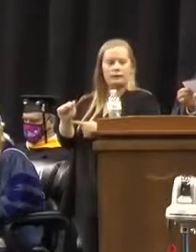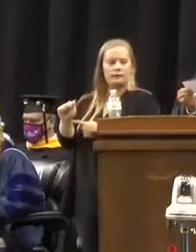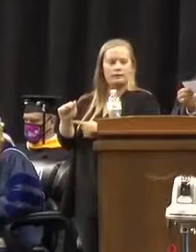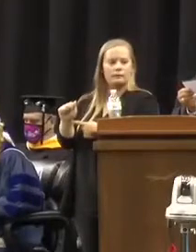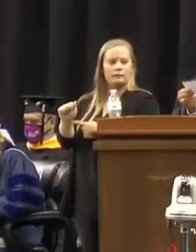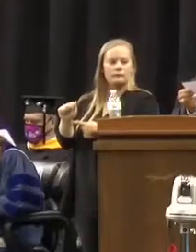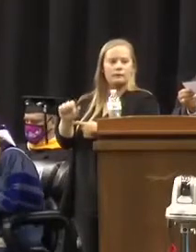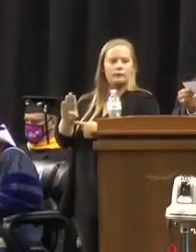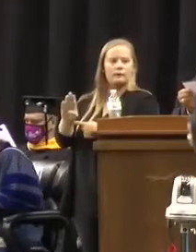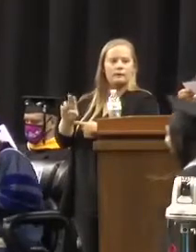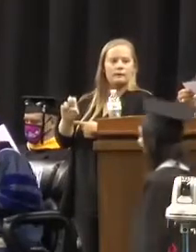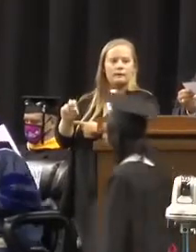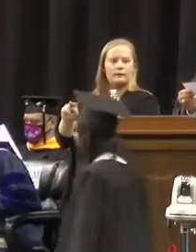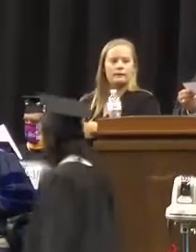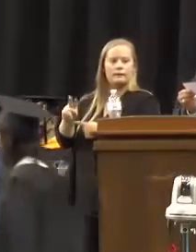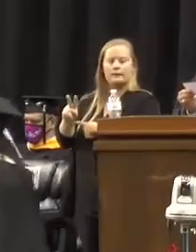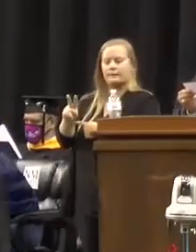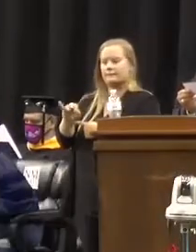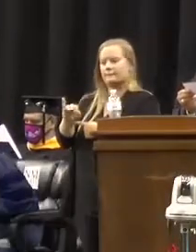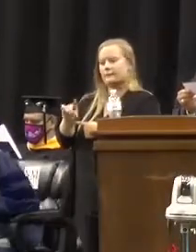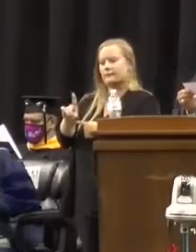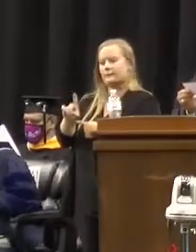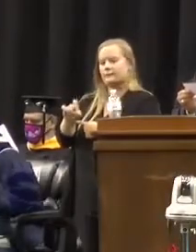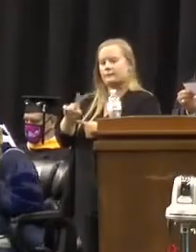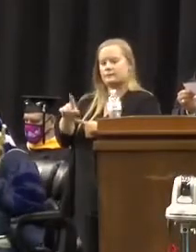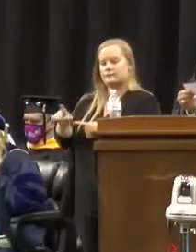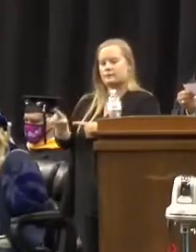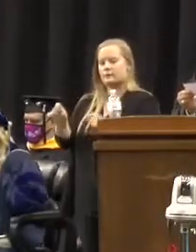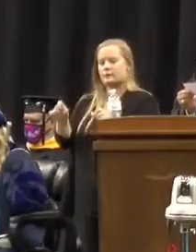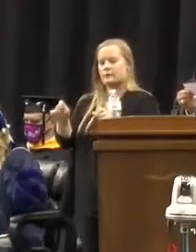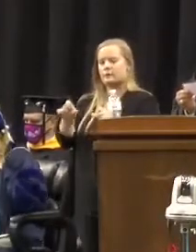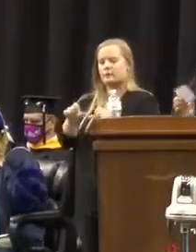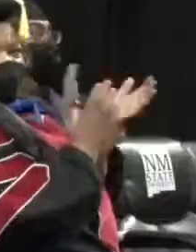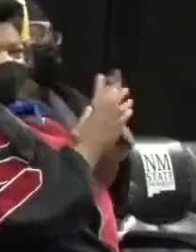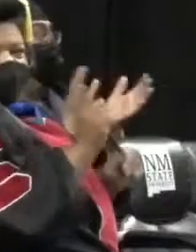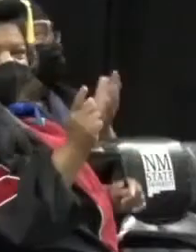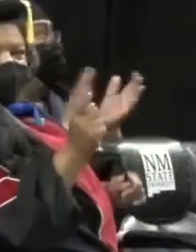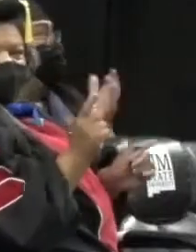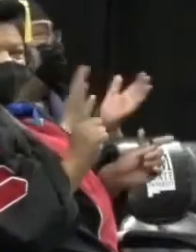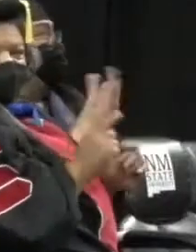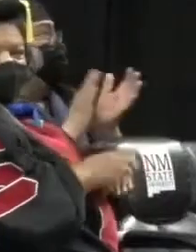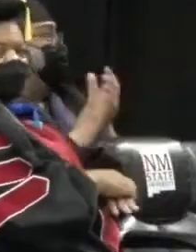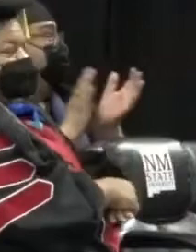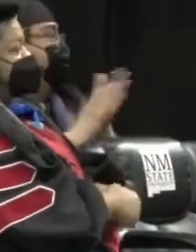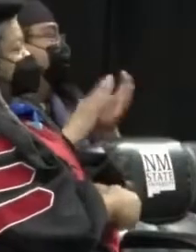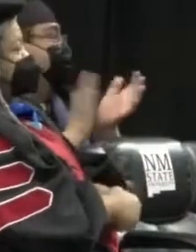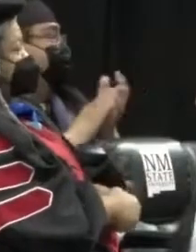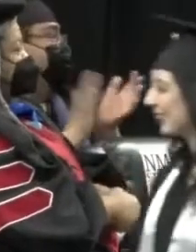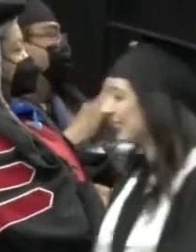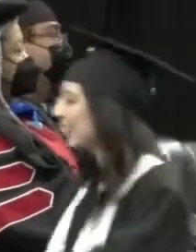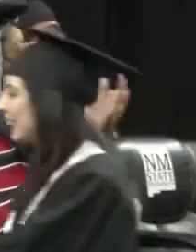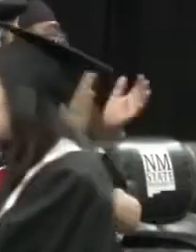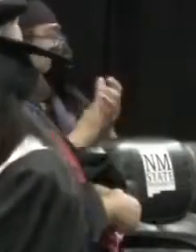Angelica Alia Benavides, Associate in Nursing.